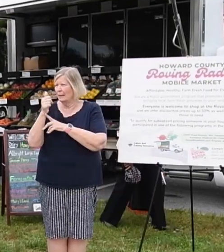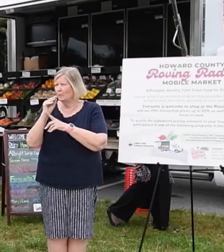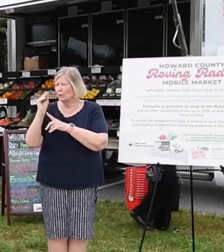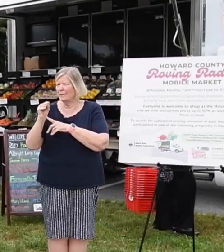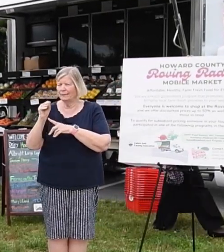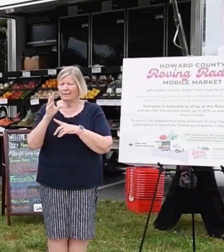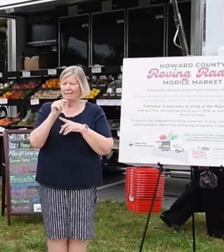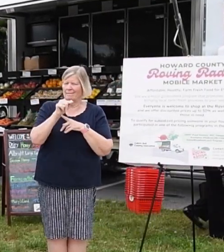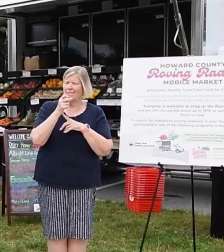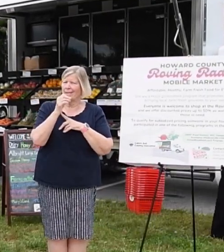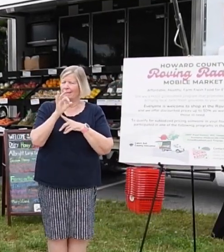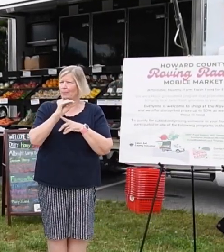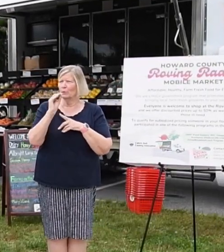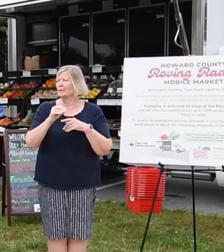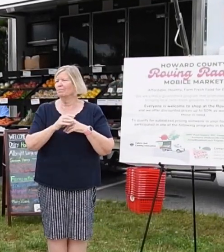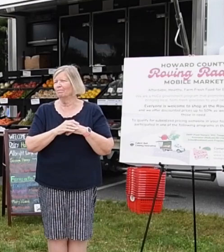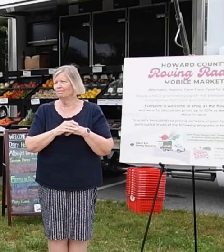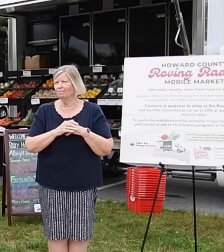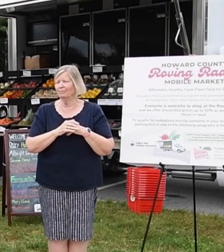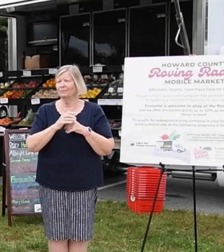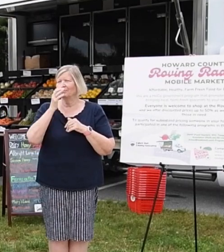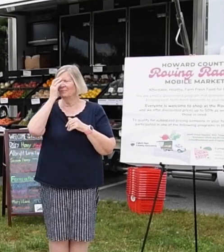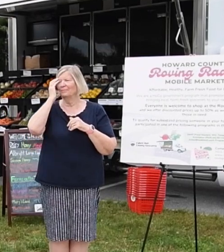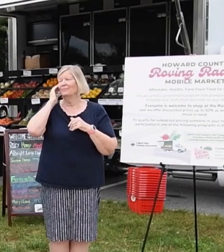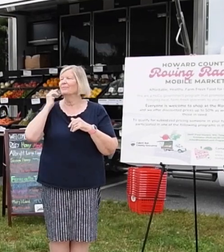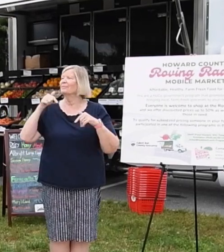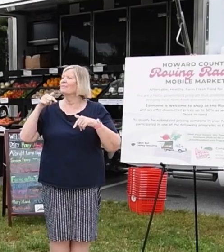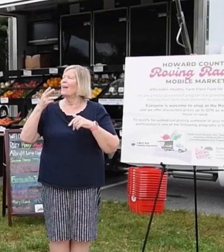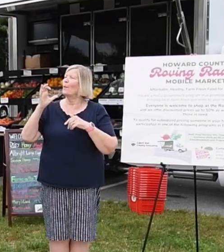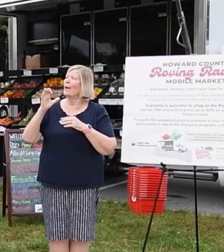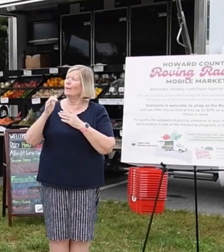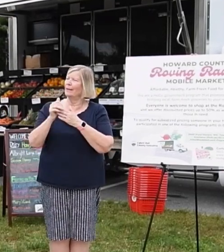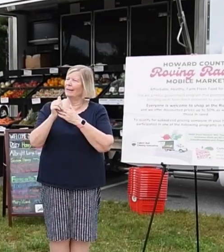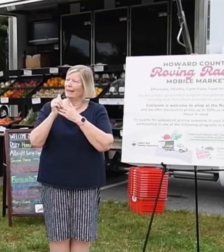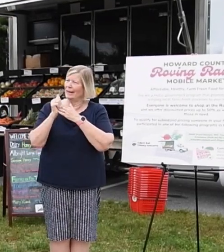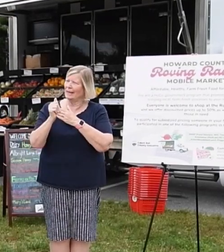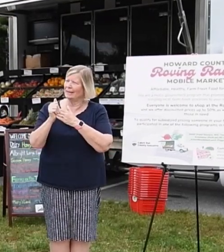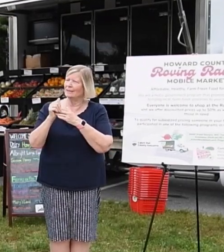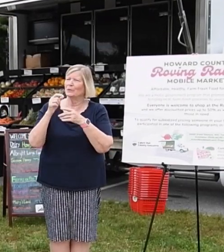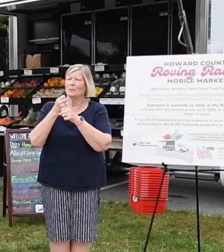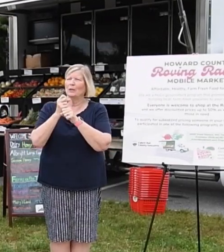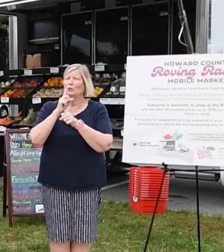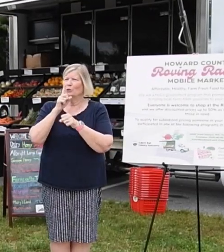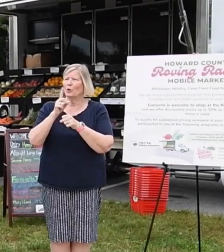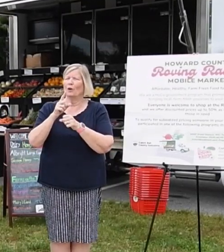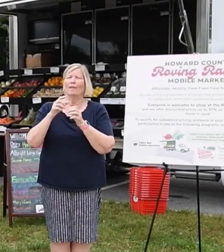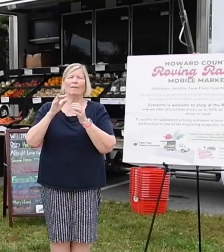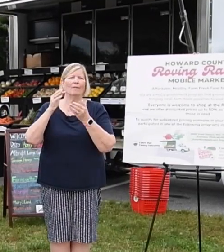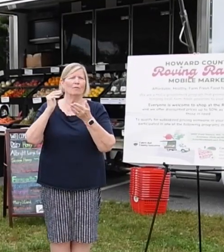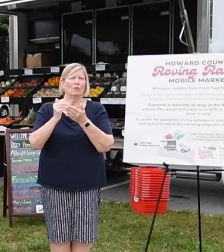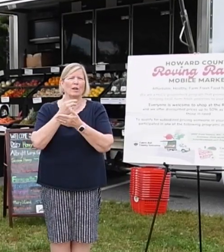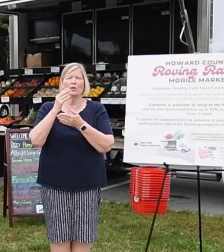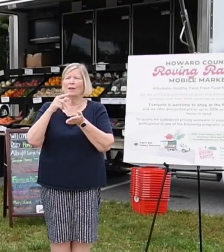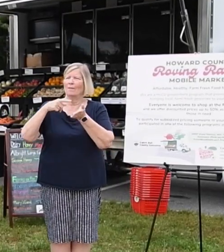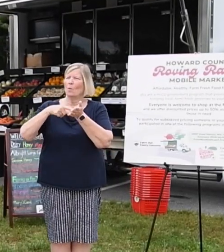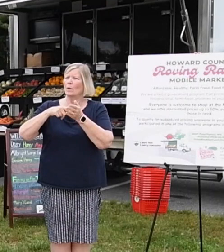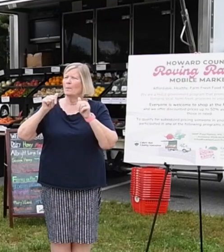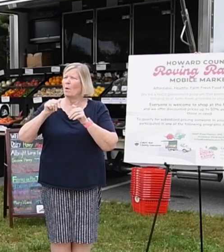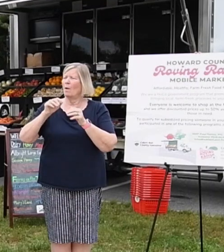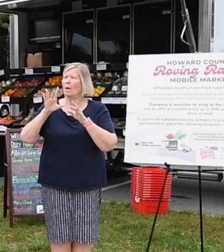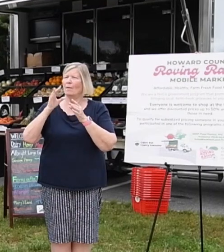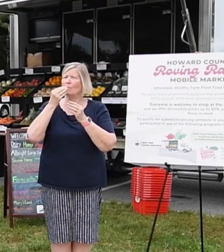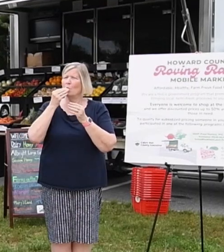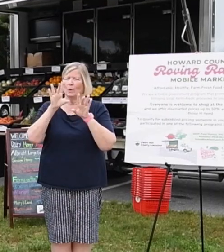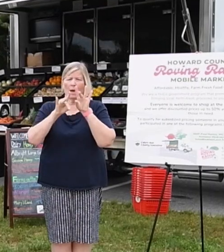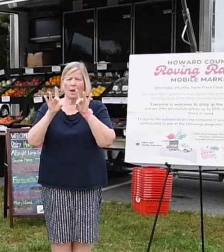and that 19%. Howard County leads in ensuring fresh, affordable food options to its residents because